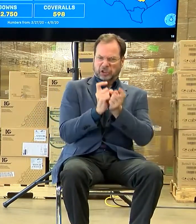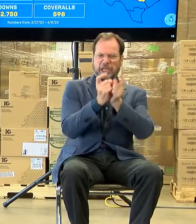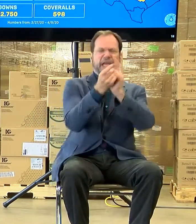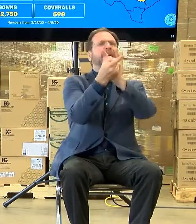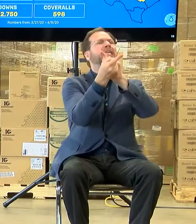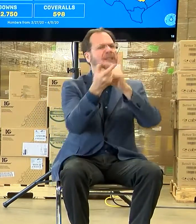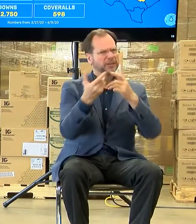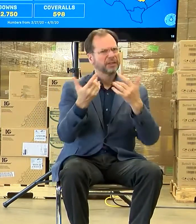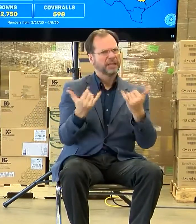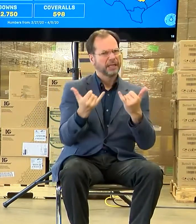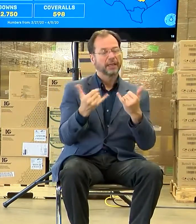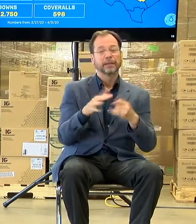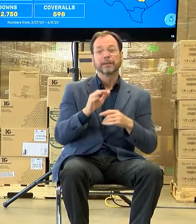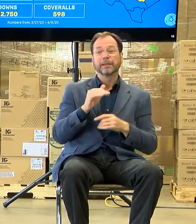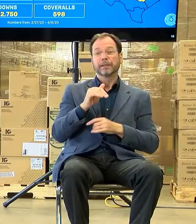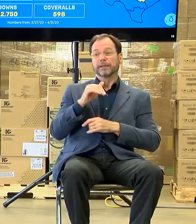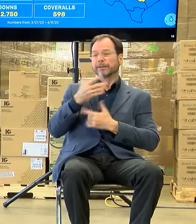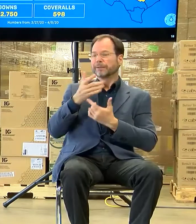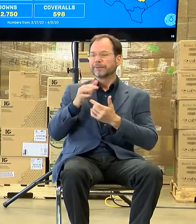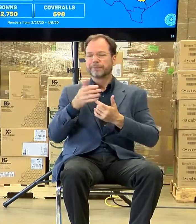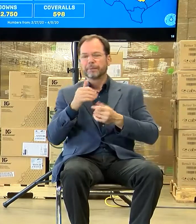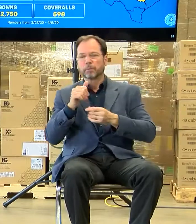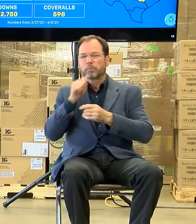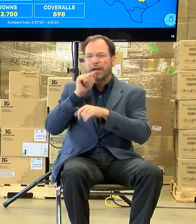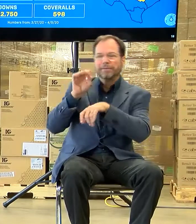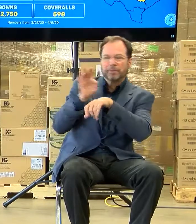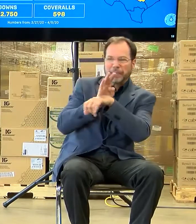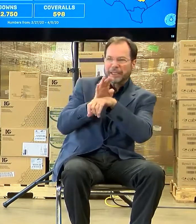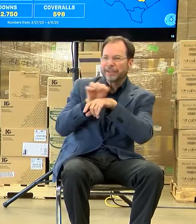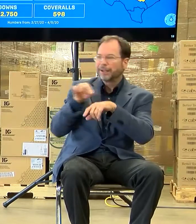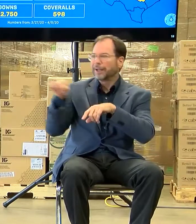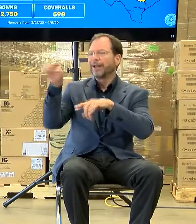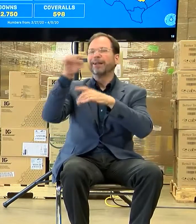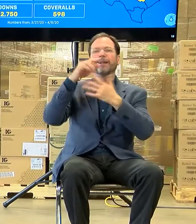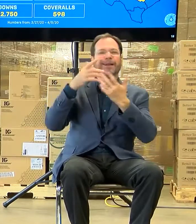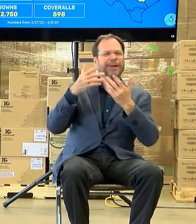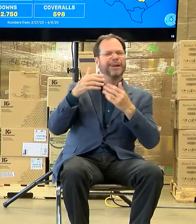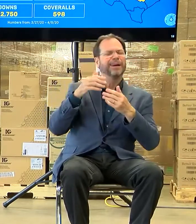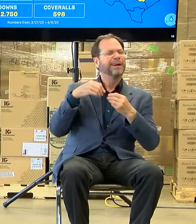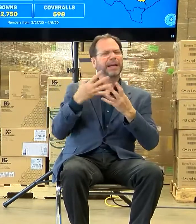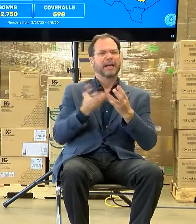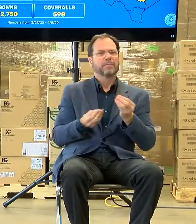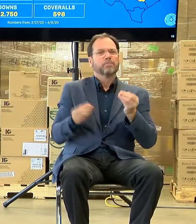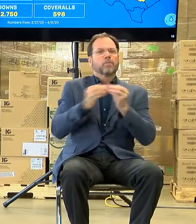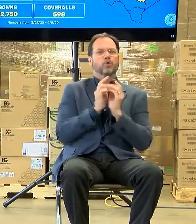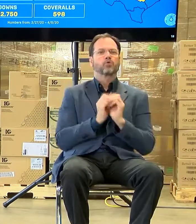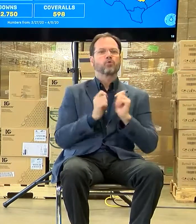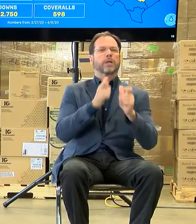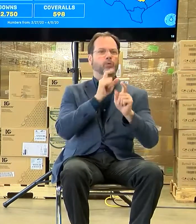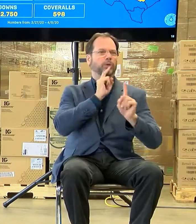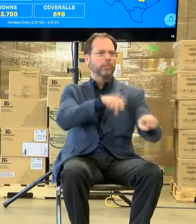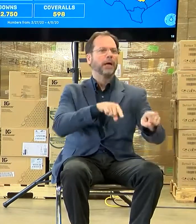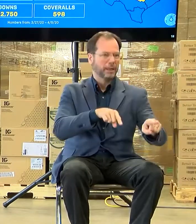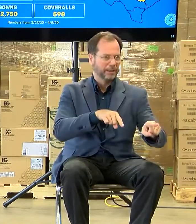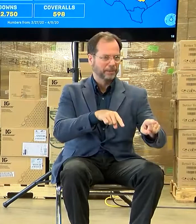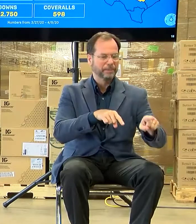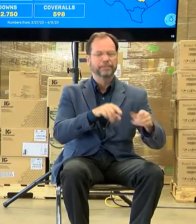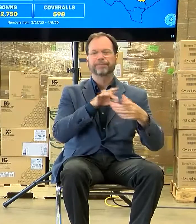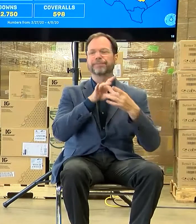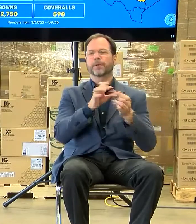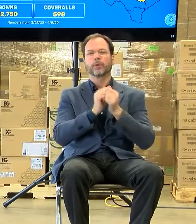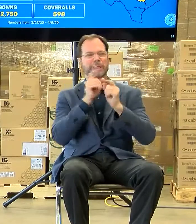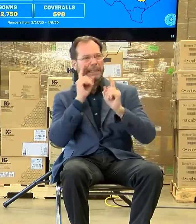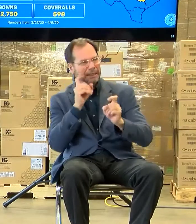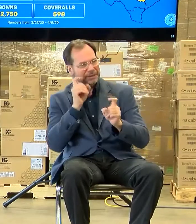the private sector has been able to provide a very robust response. First, with regard to